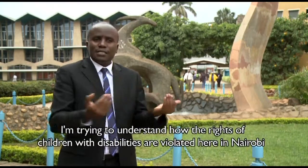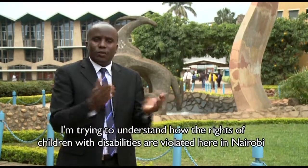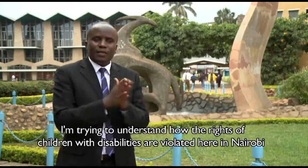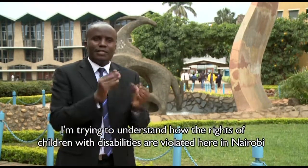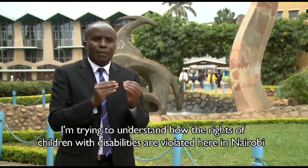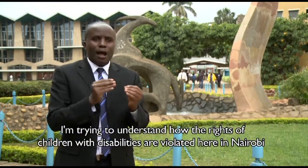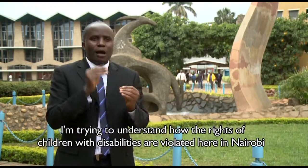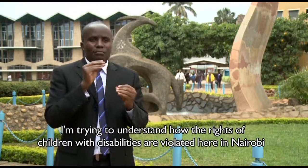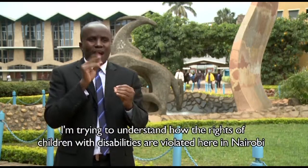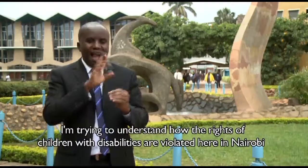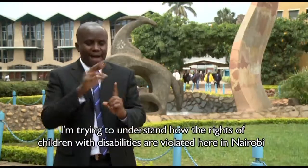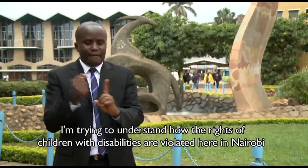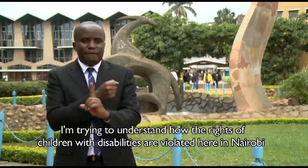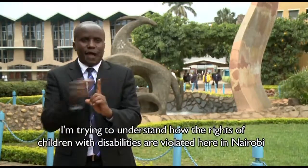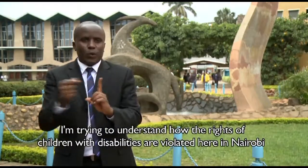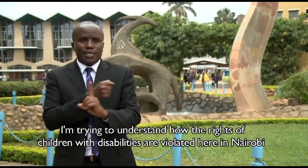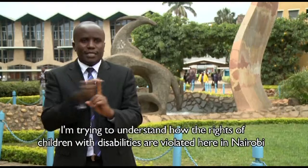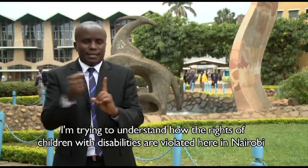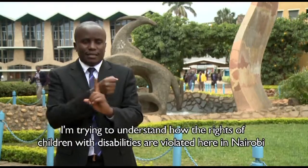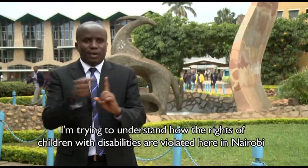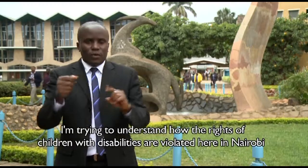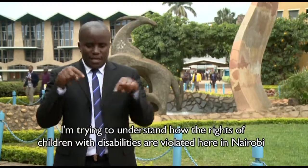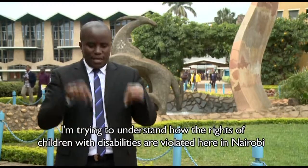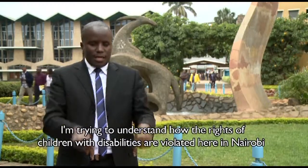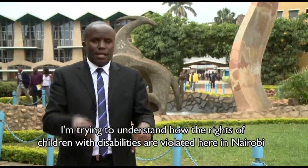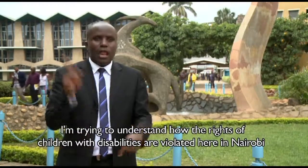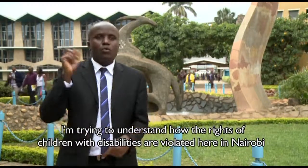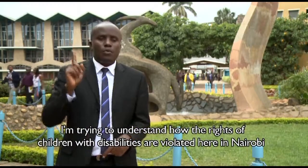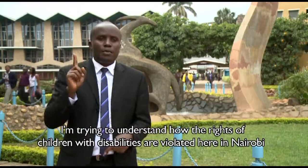I'm trying to understand how the rights of children with disabilities are violated here in Nairobi.